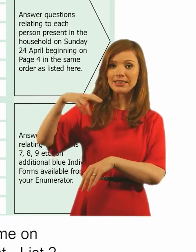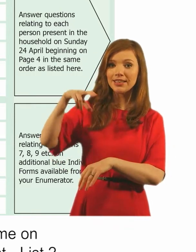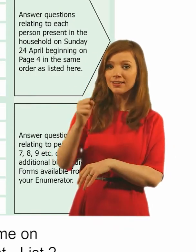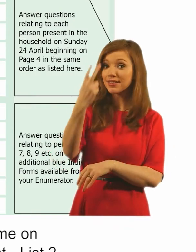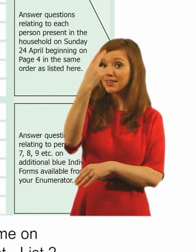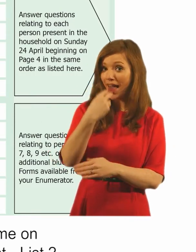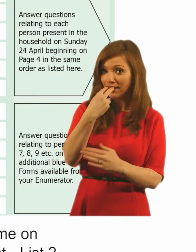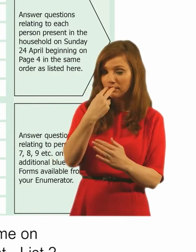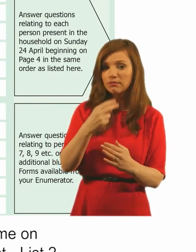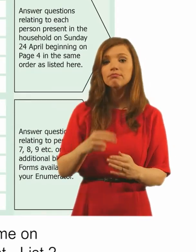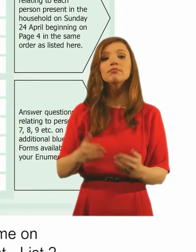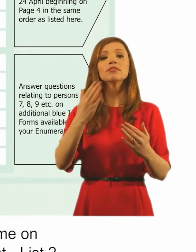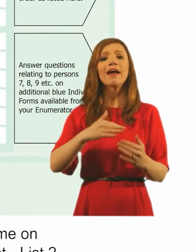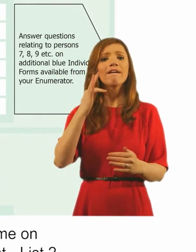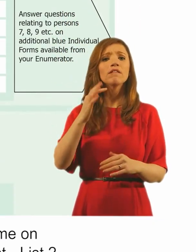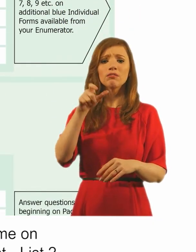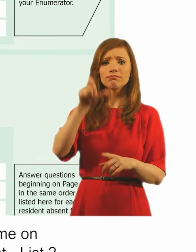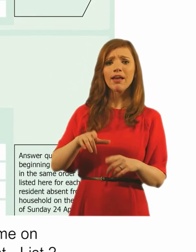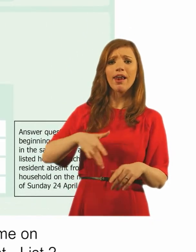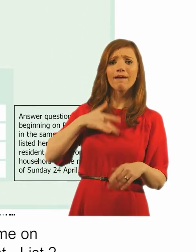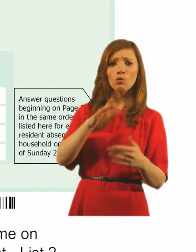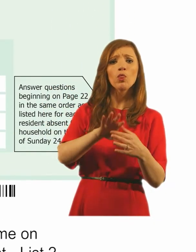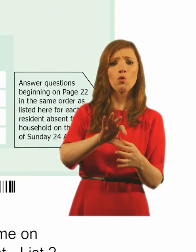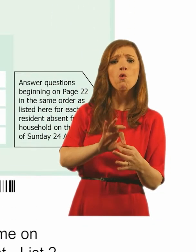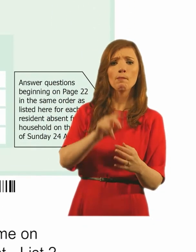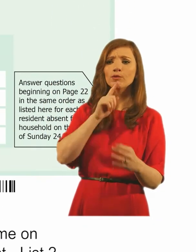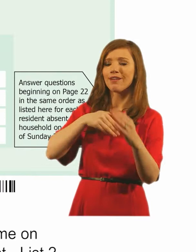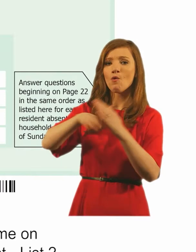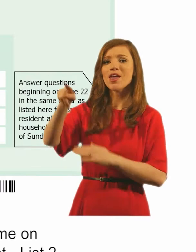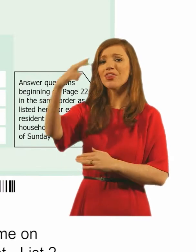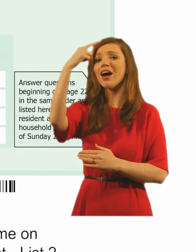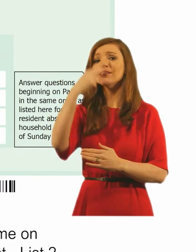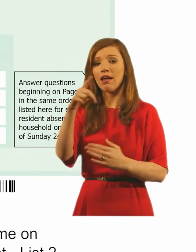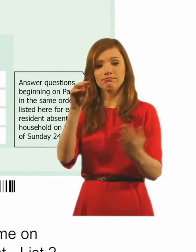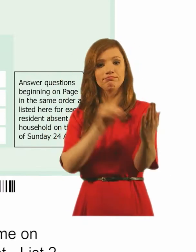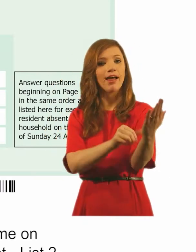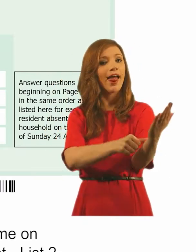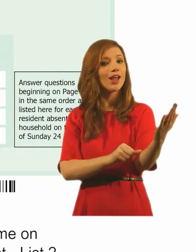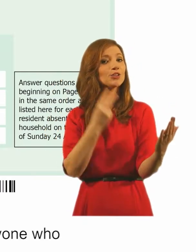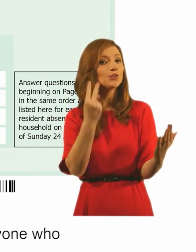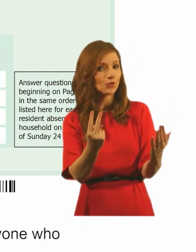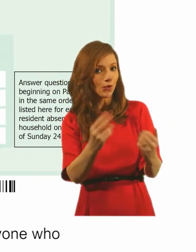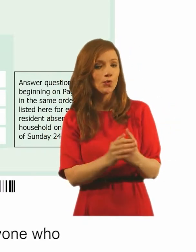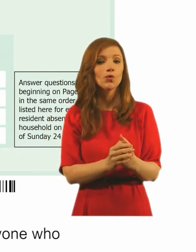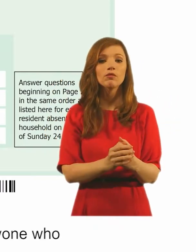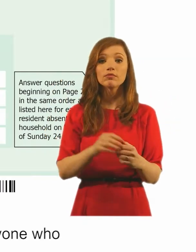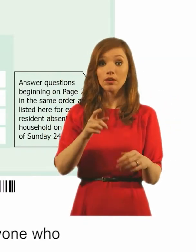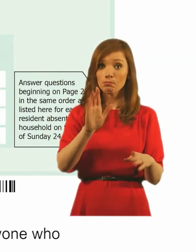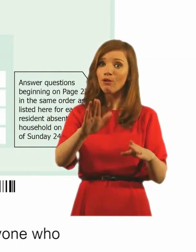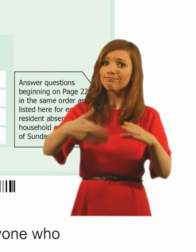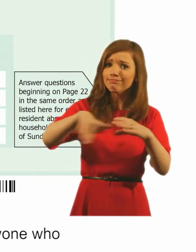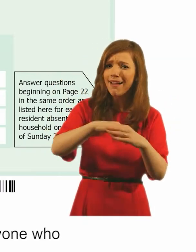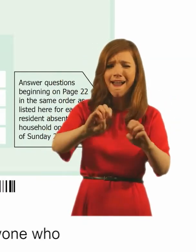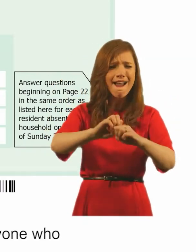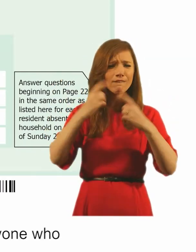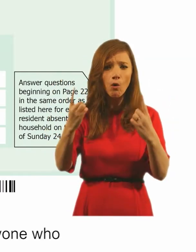there is anyone who is away from home on census night, then list them in the second list. List 2. The key message is to be